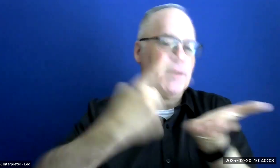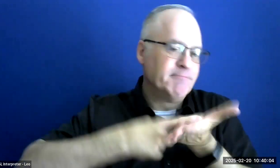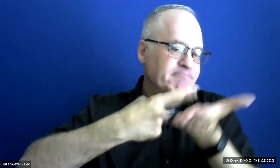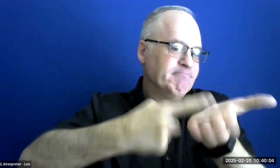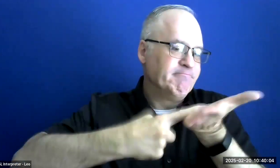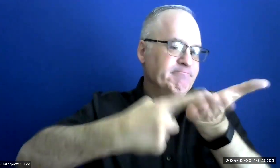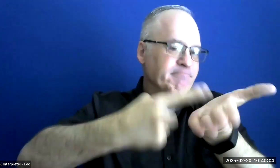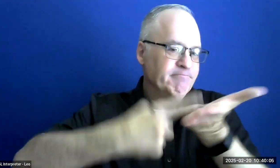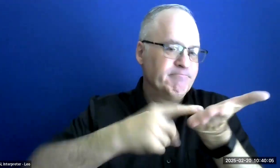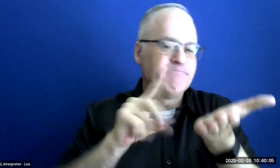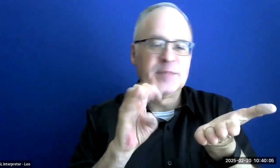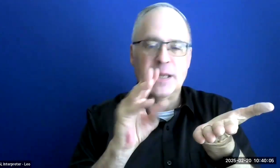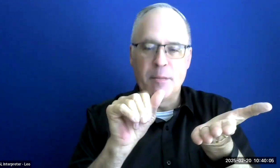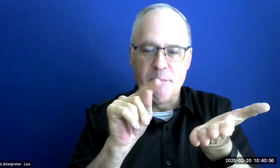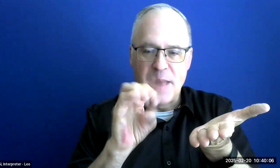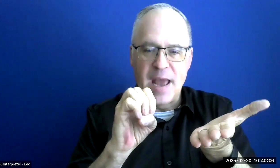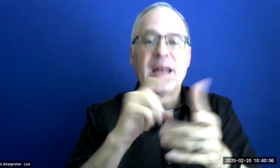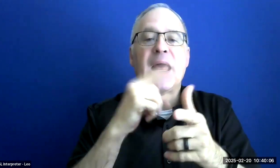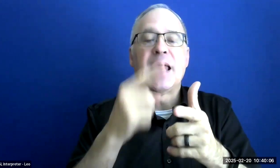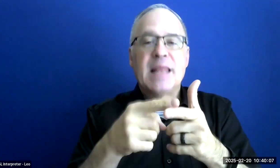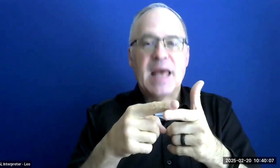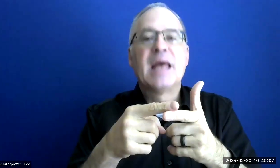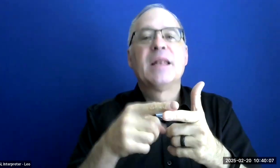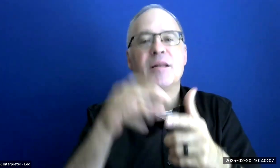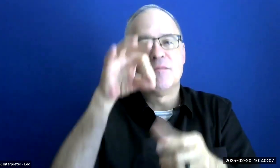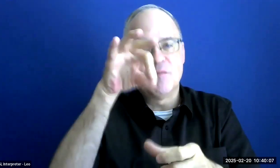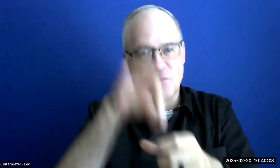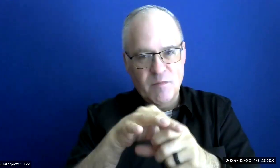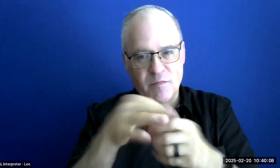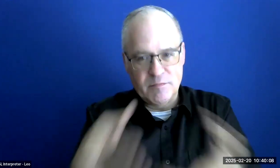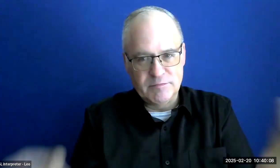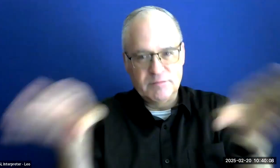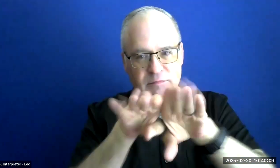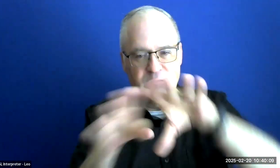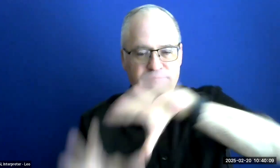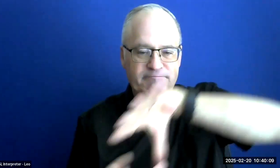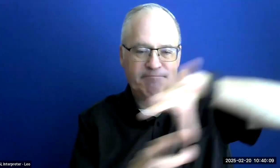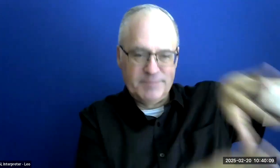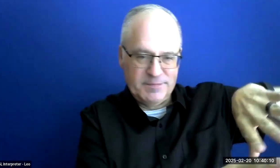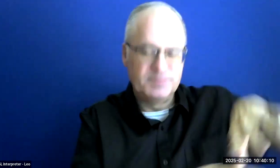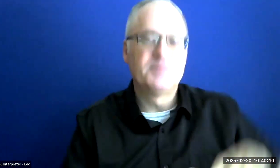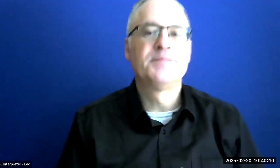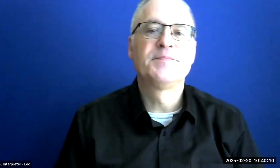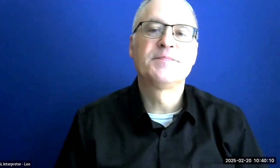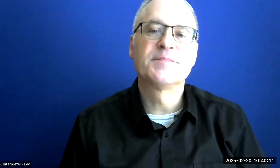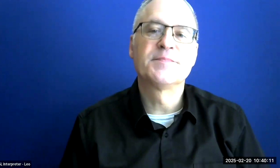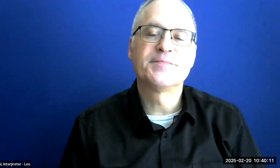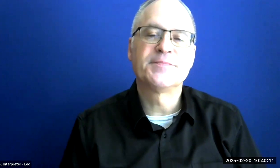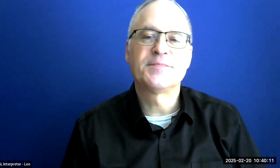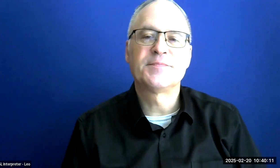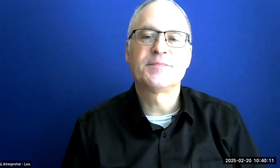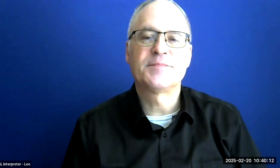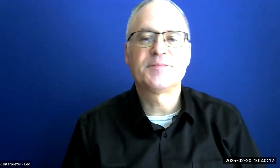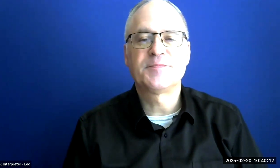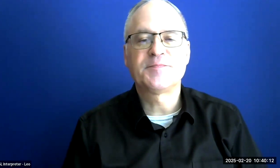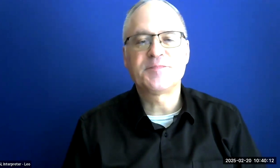for debate. The ballot will close and the vote will conclude. One of the important aspects